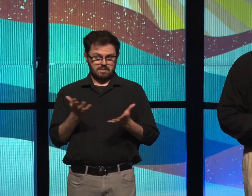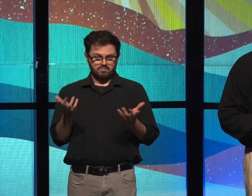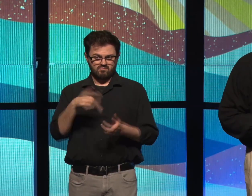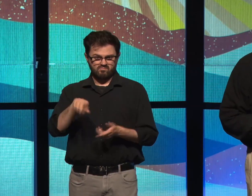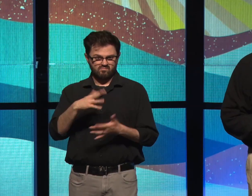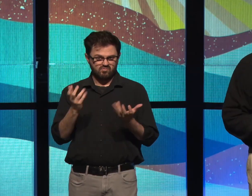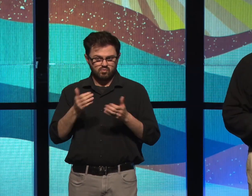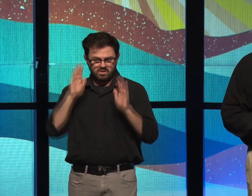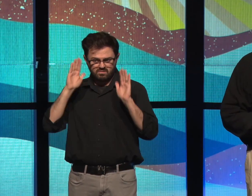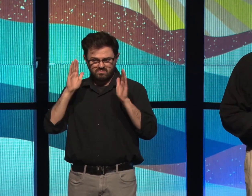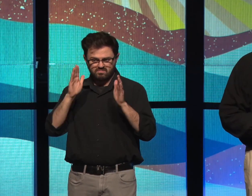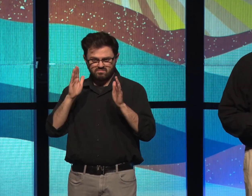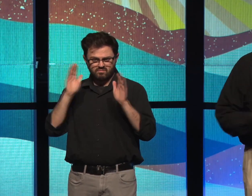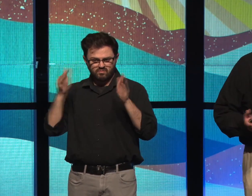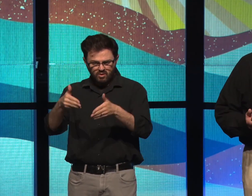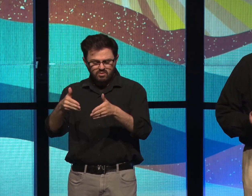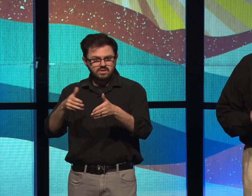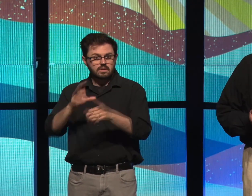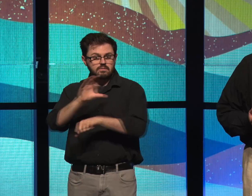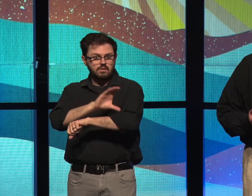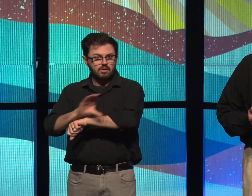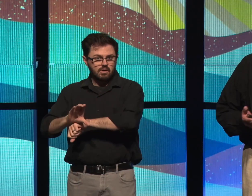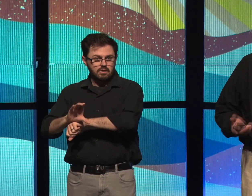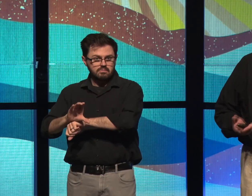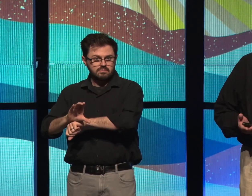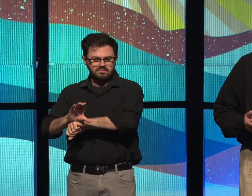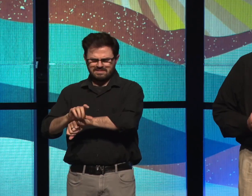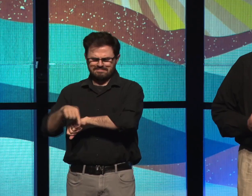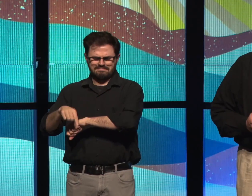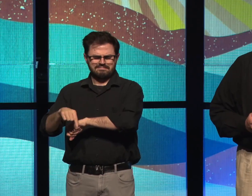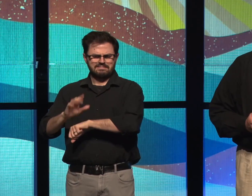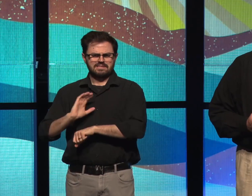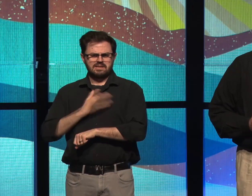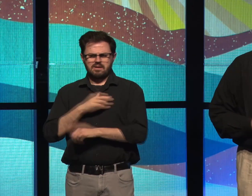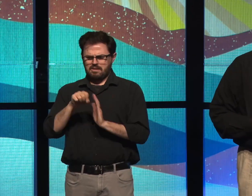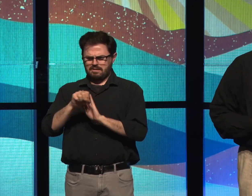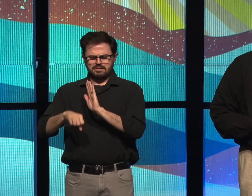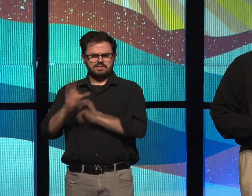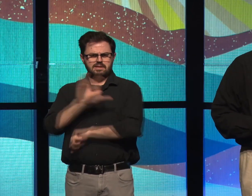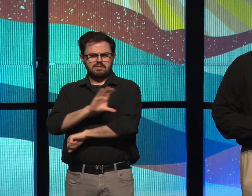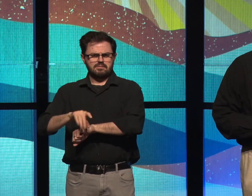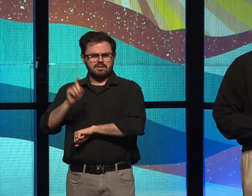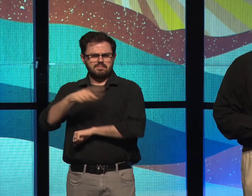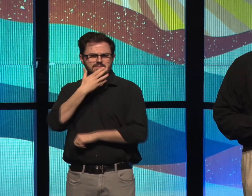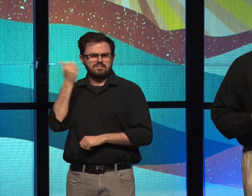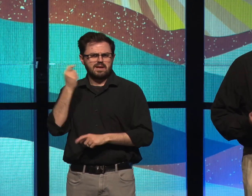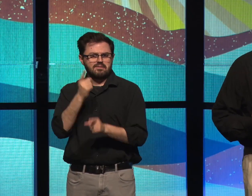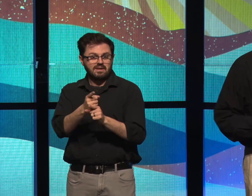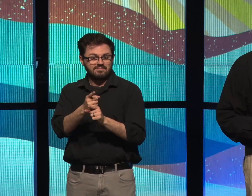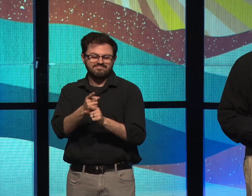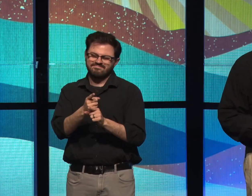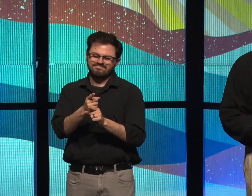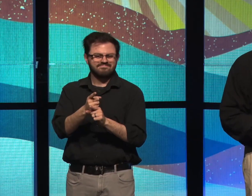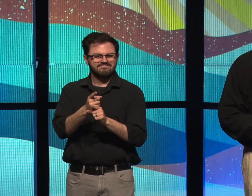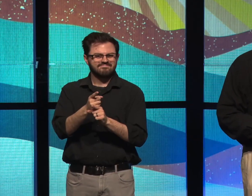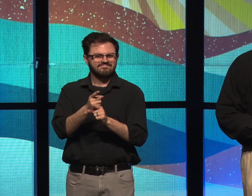shrink it down a little bit. What about Colorado? Everything's got to be better in terms of this state, right? Well,